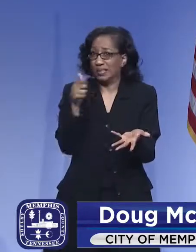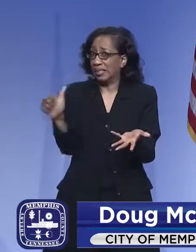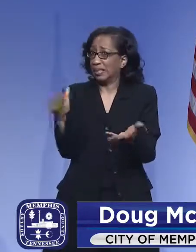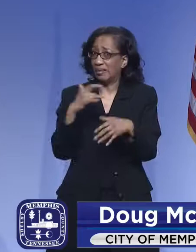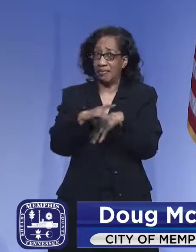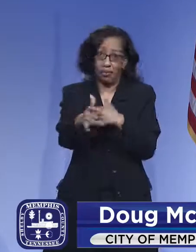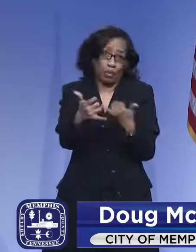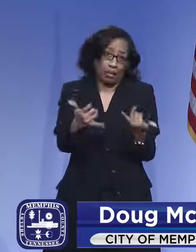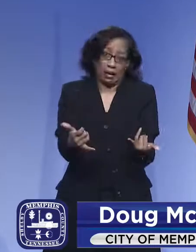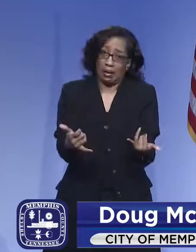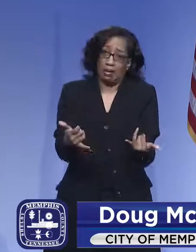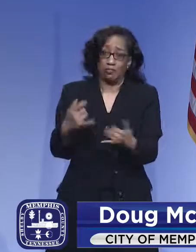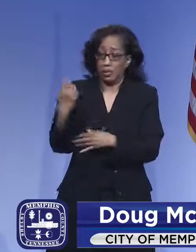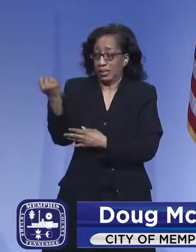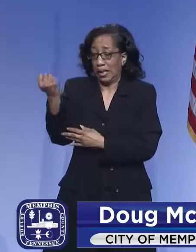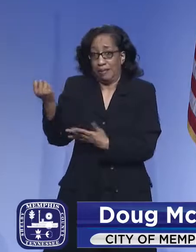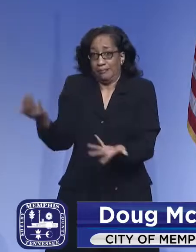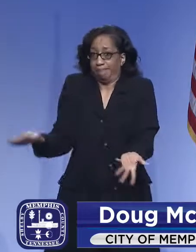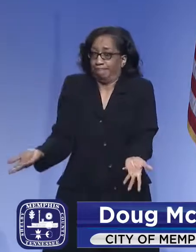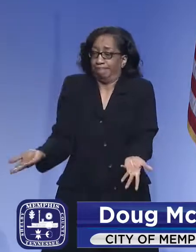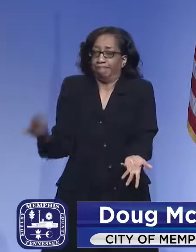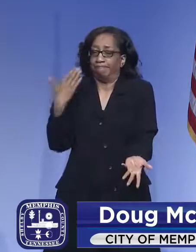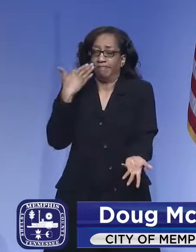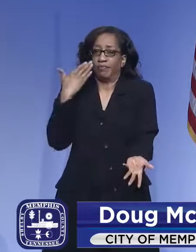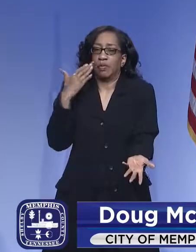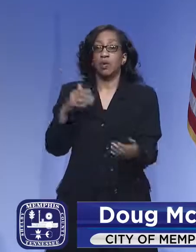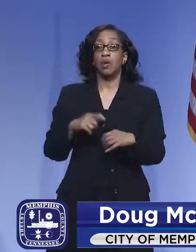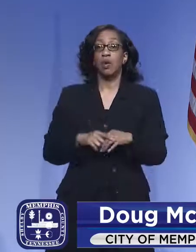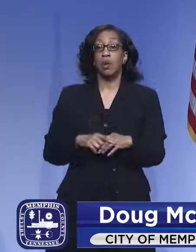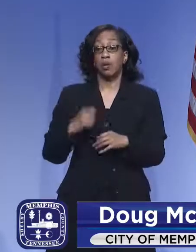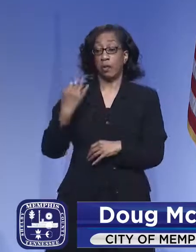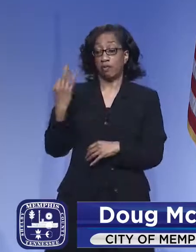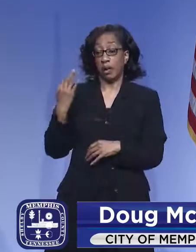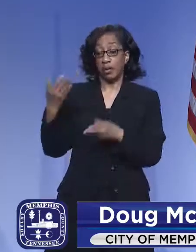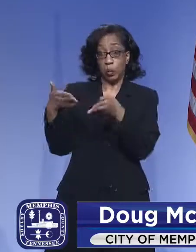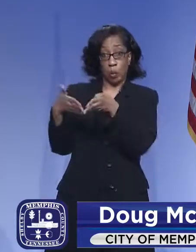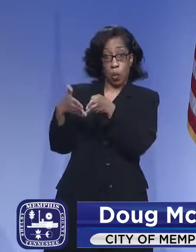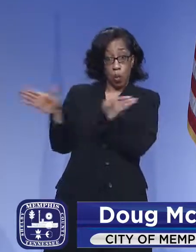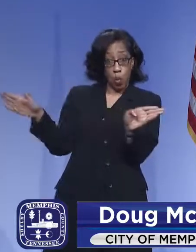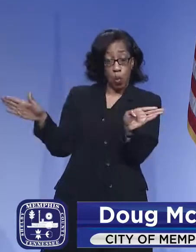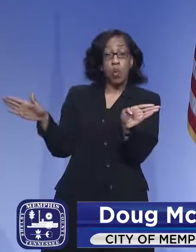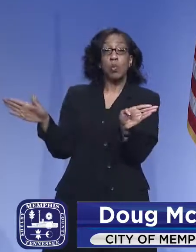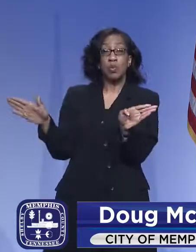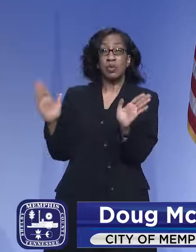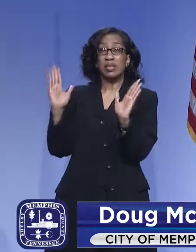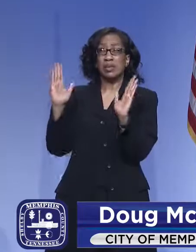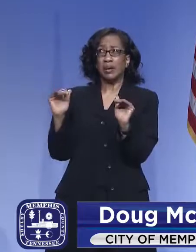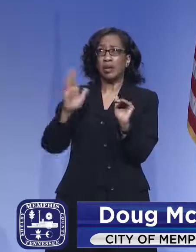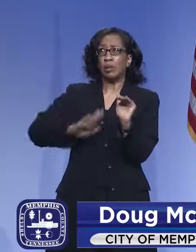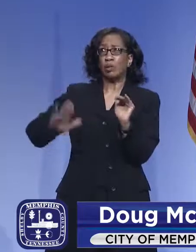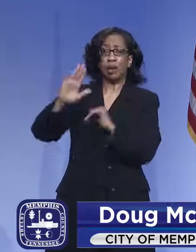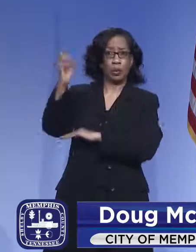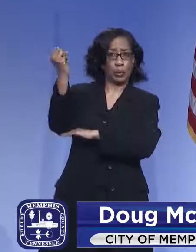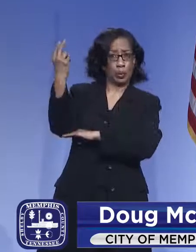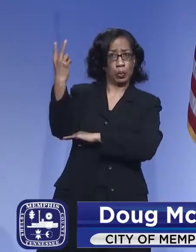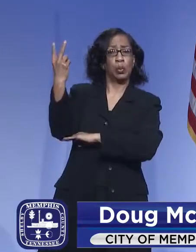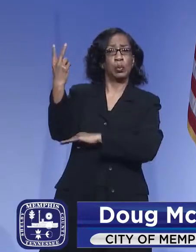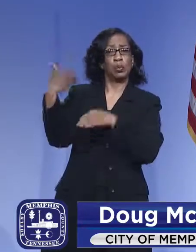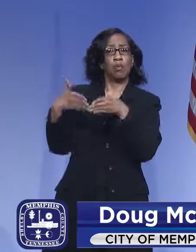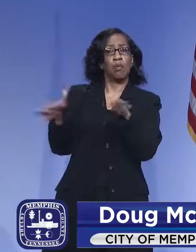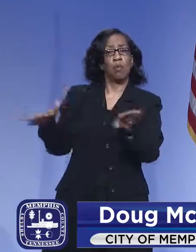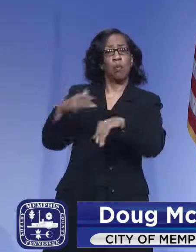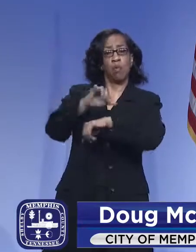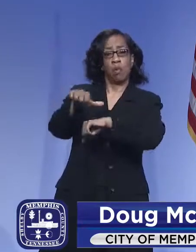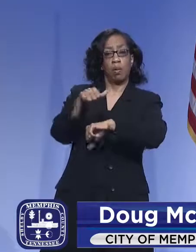and open for this Saturday. But on Friday when we open that up, I expect that to happen about midday when we typically open those